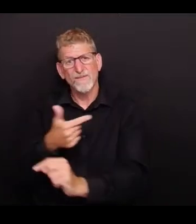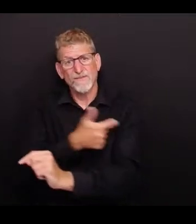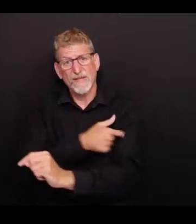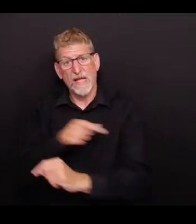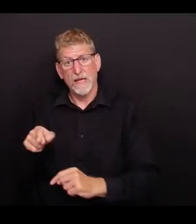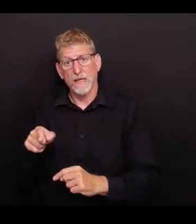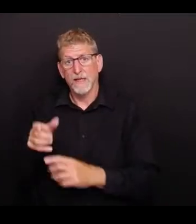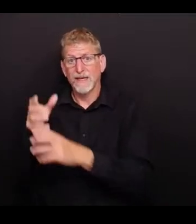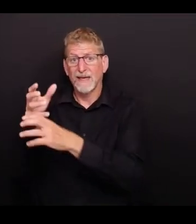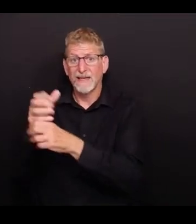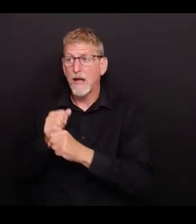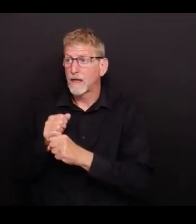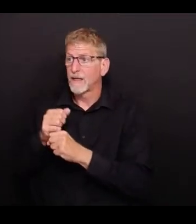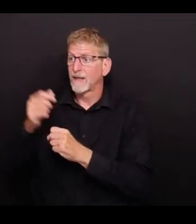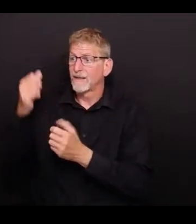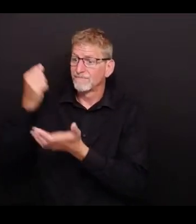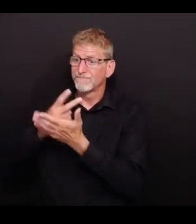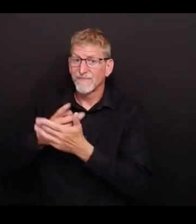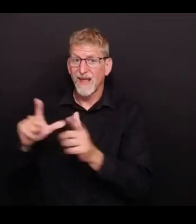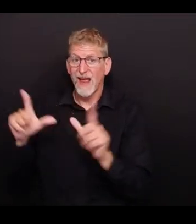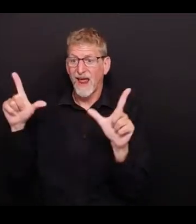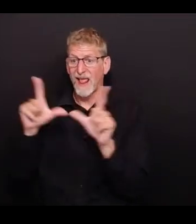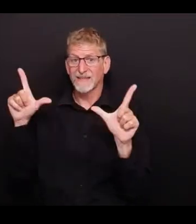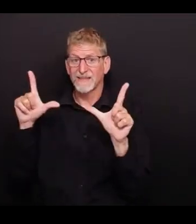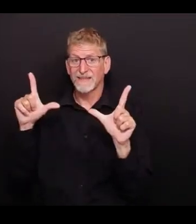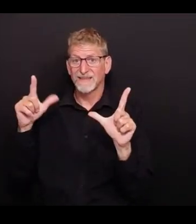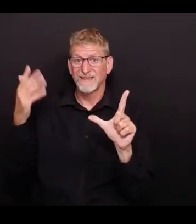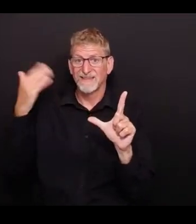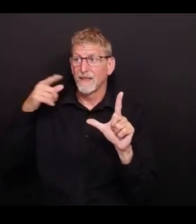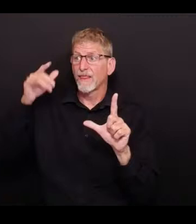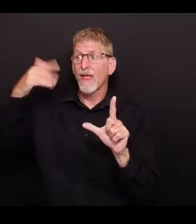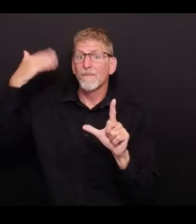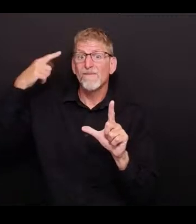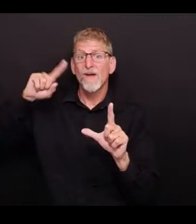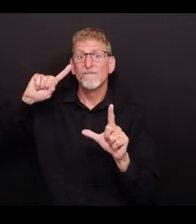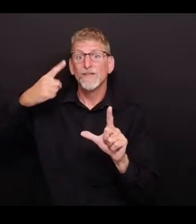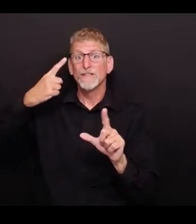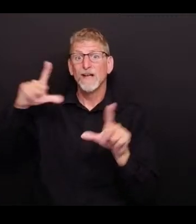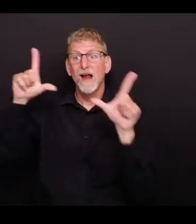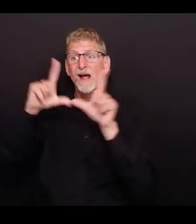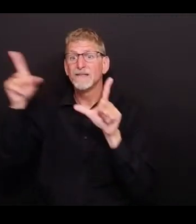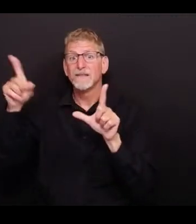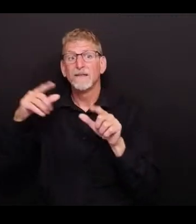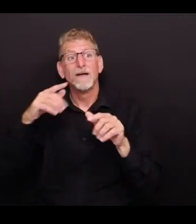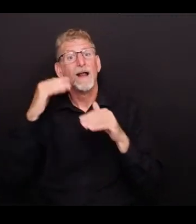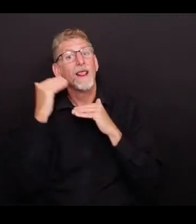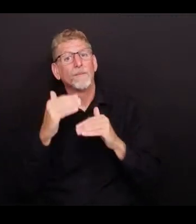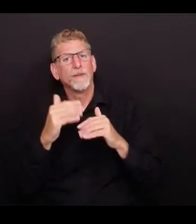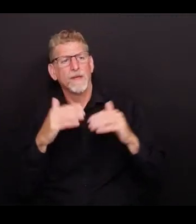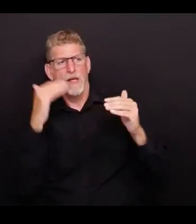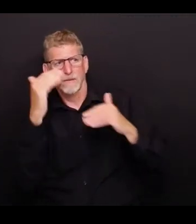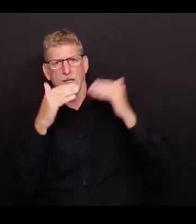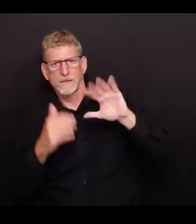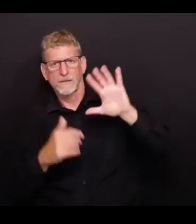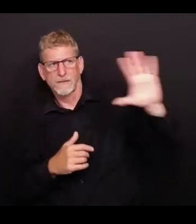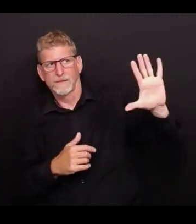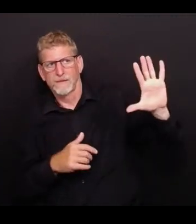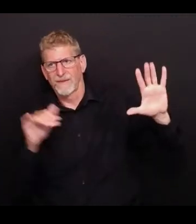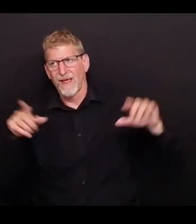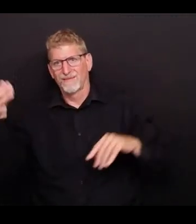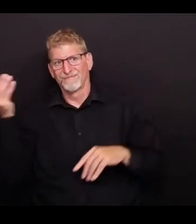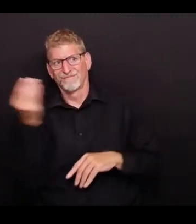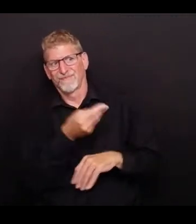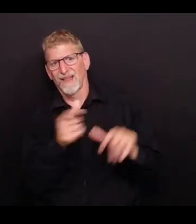was first licensed, it was for adults. It was specifically, the vaccines were licensed for